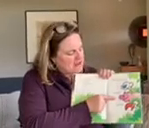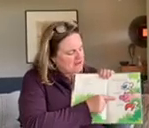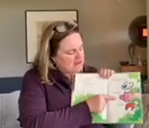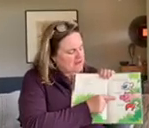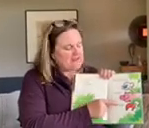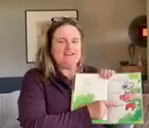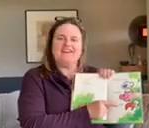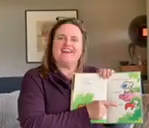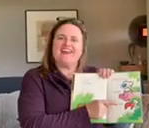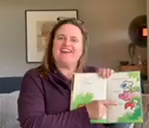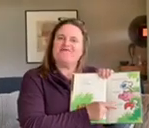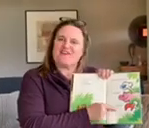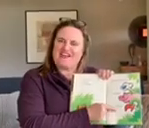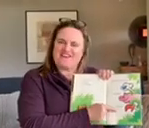pink and red.